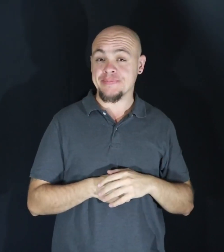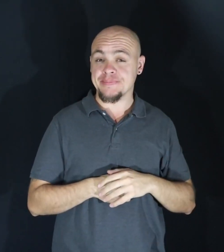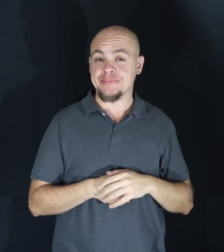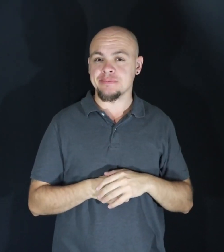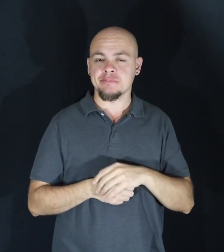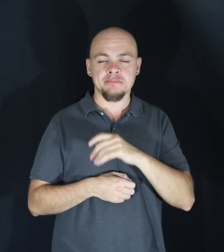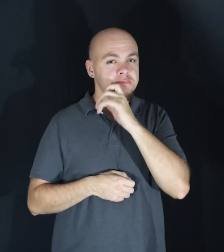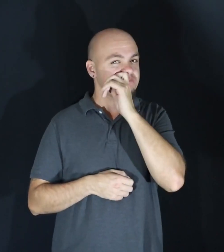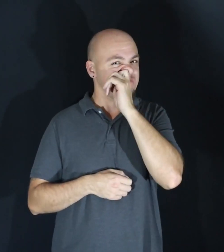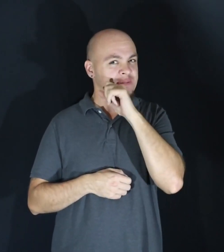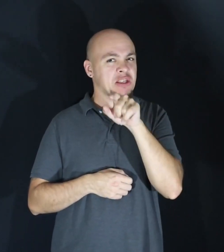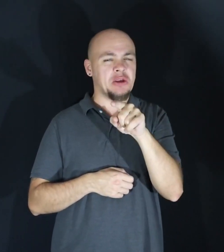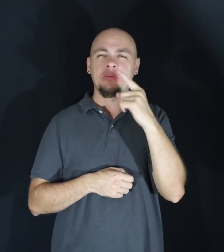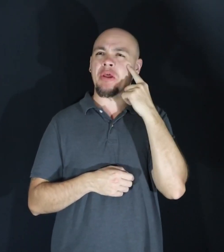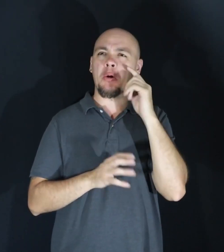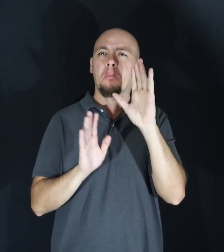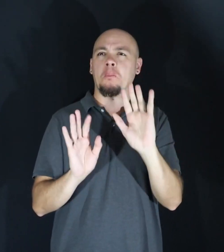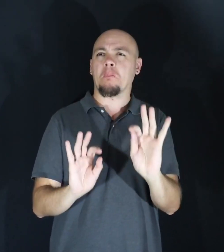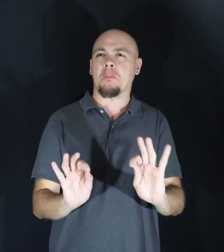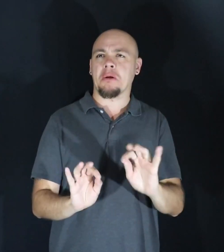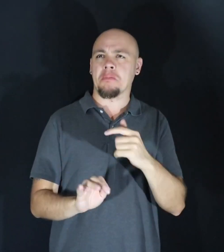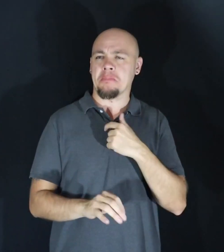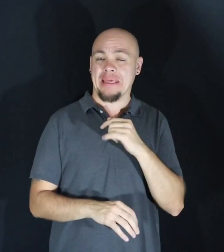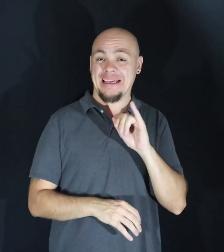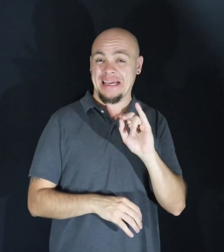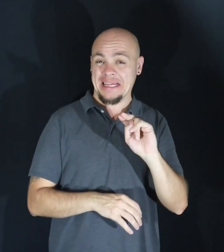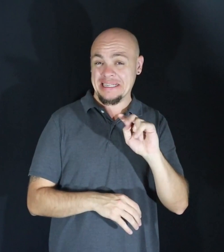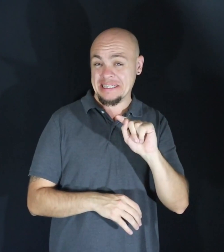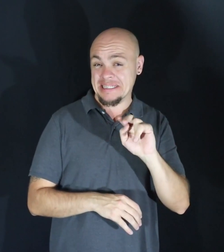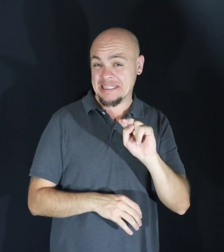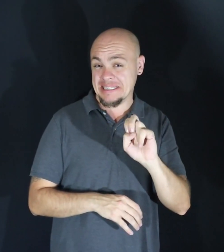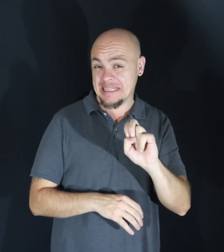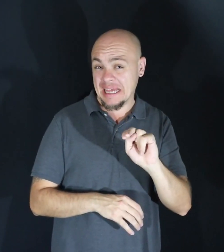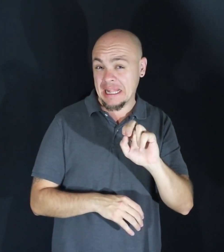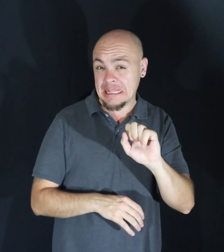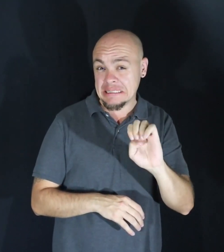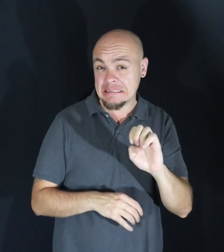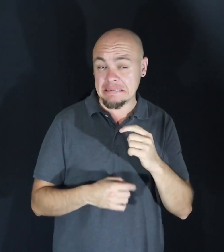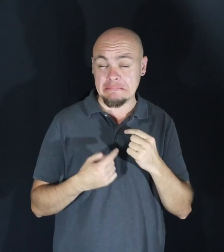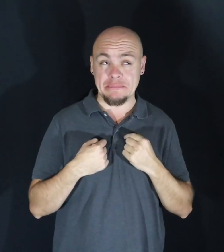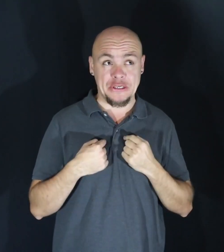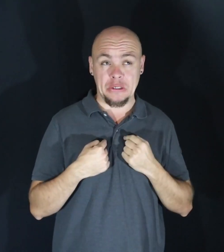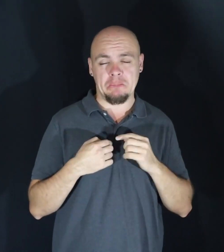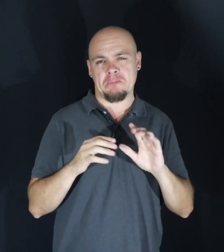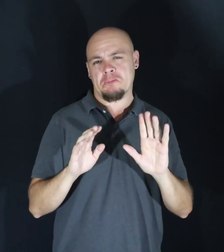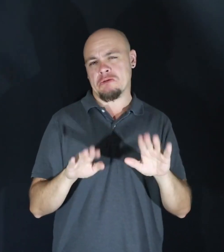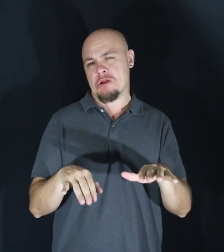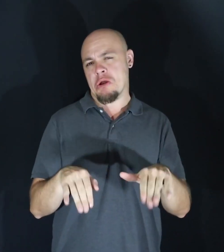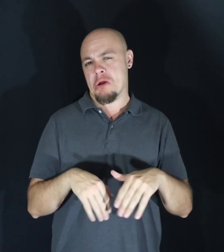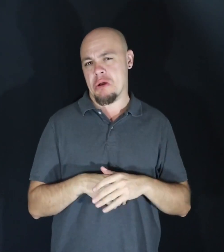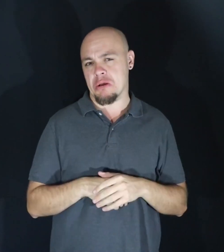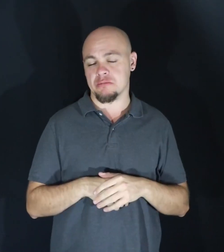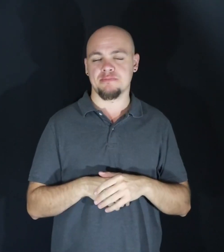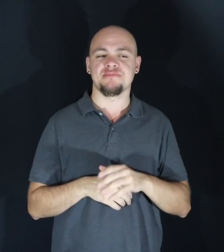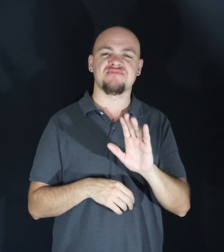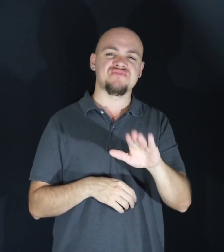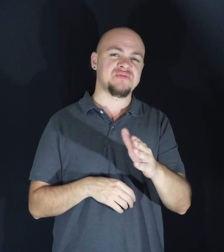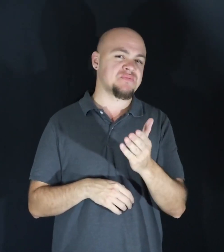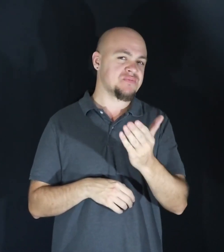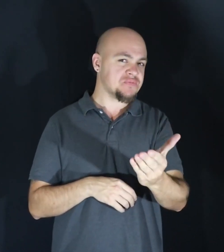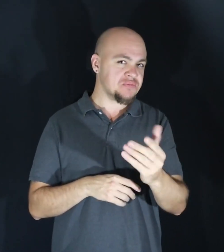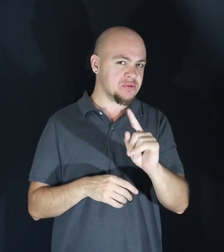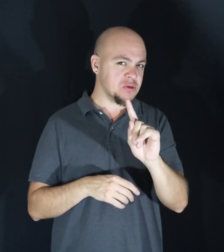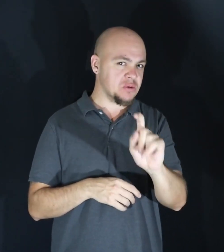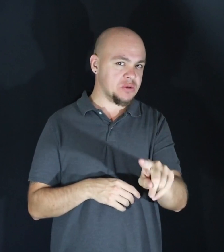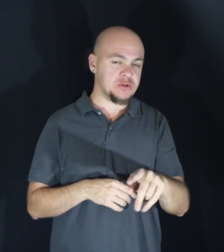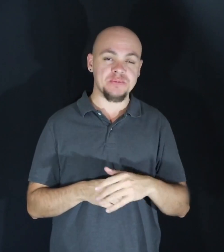Some of you might be shaking your heads and saying, intense? Me? Nah. And to you, I would pose this question. What